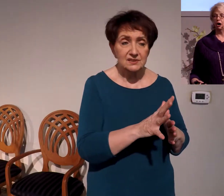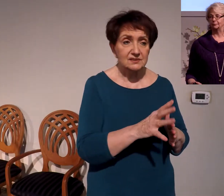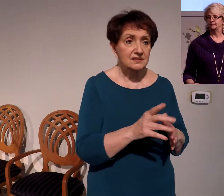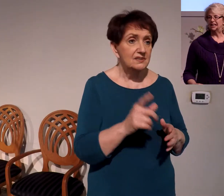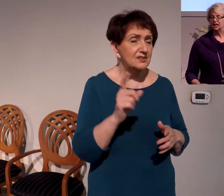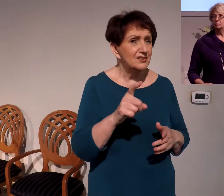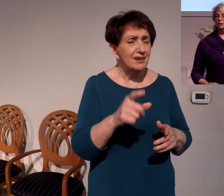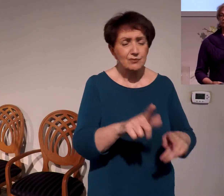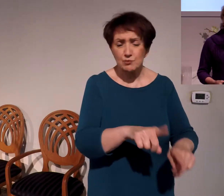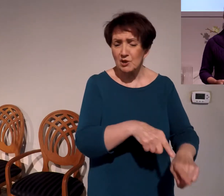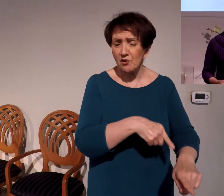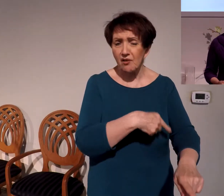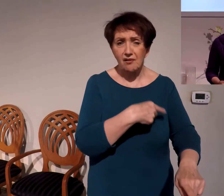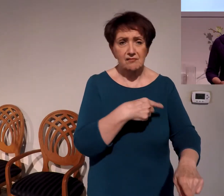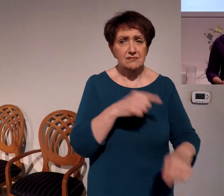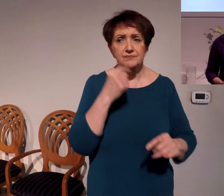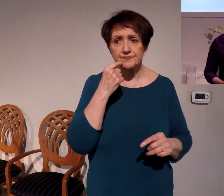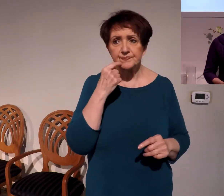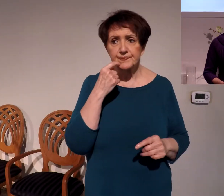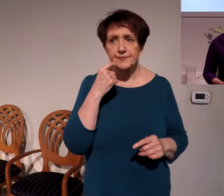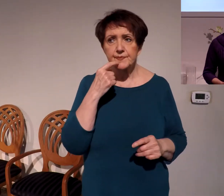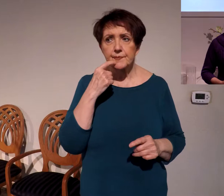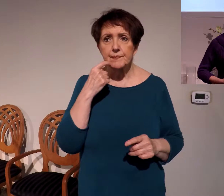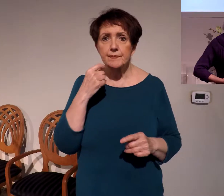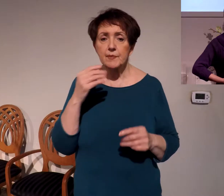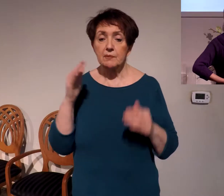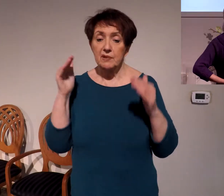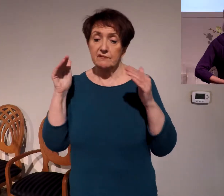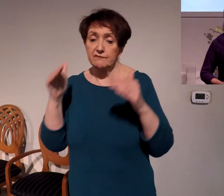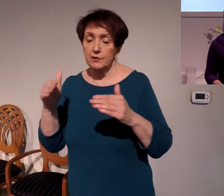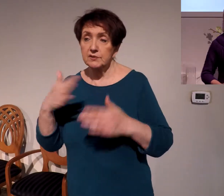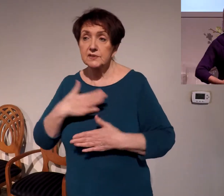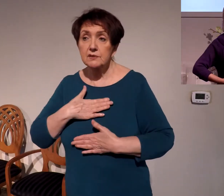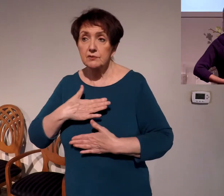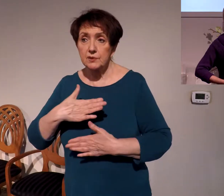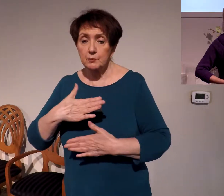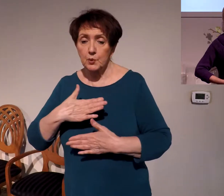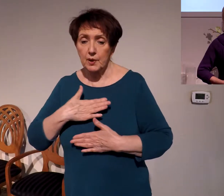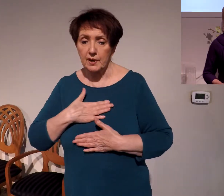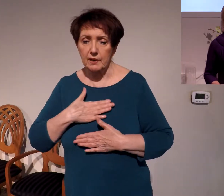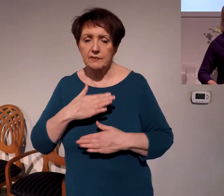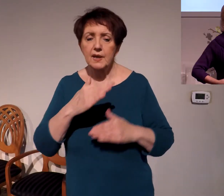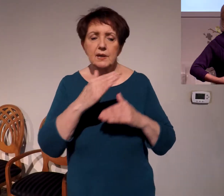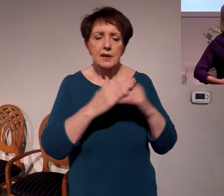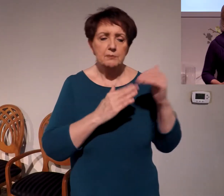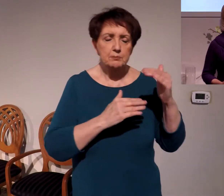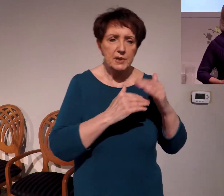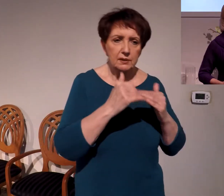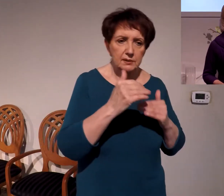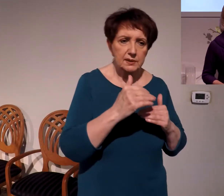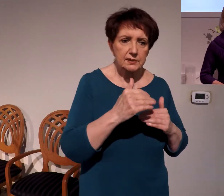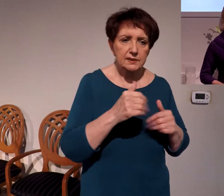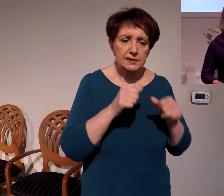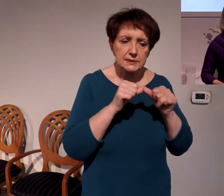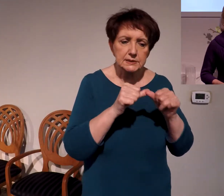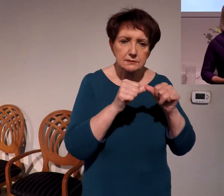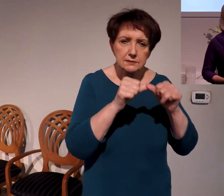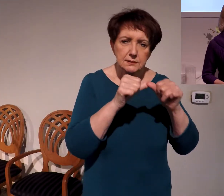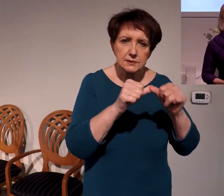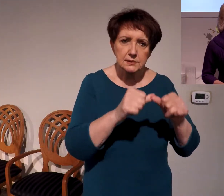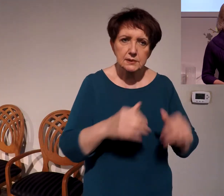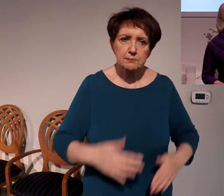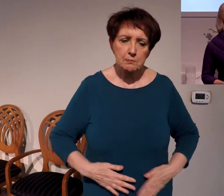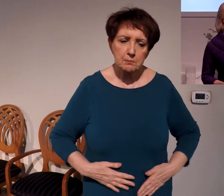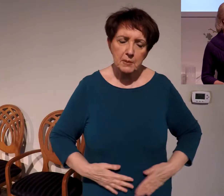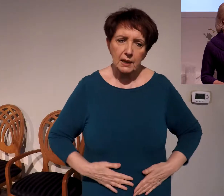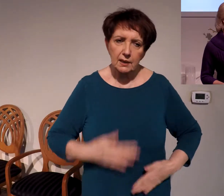and long. But by focusing on the breath and by building that consistent belly breathing, we